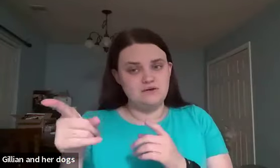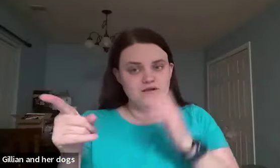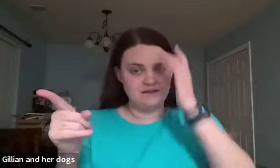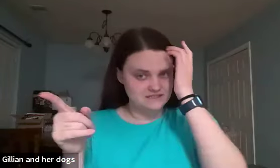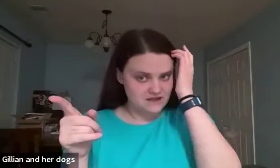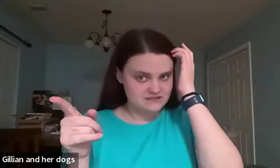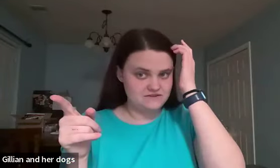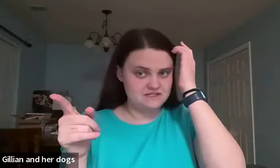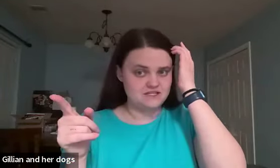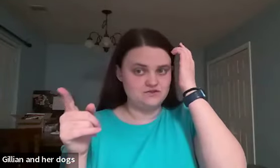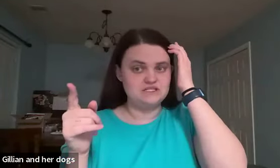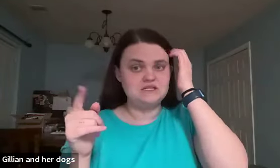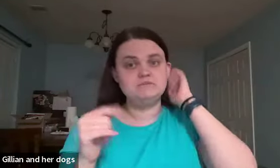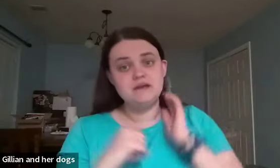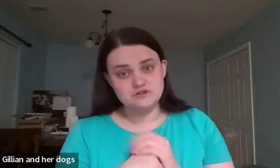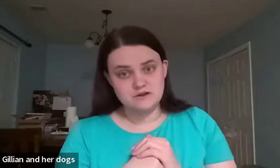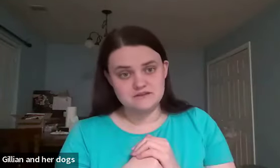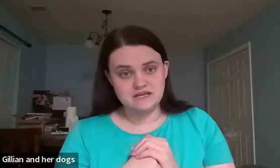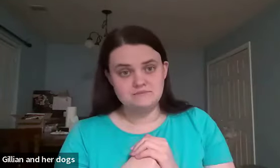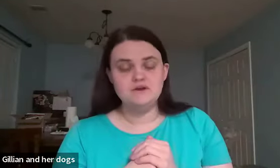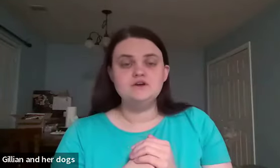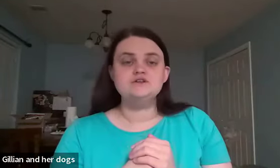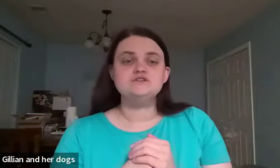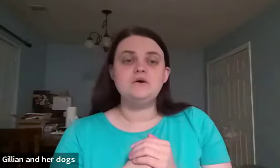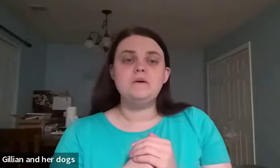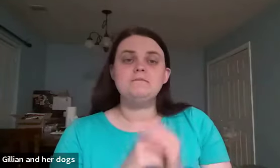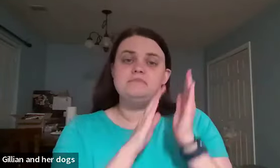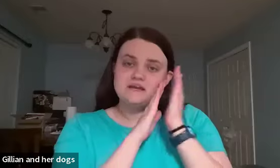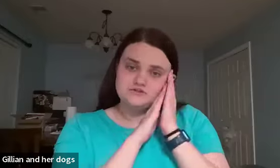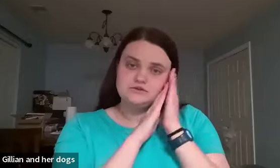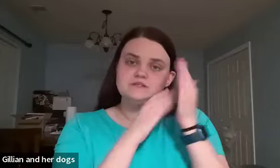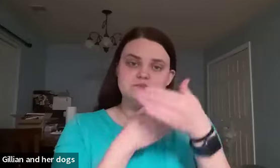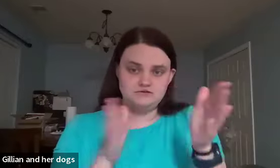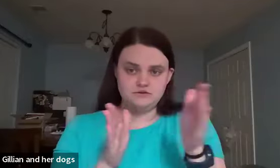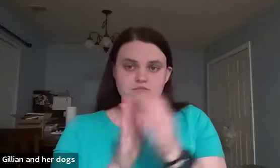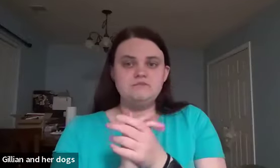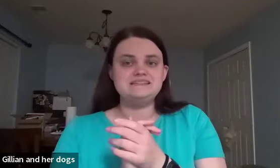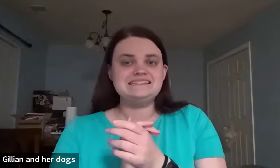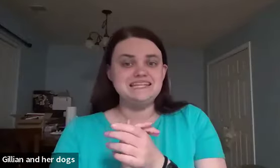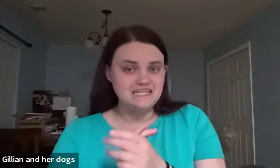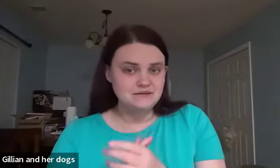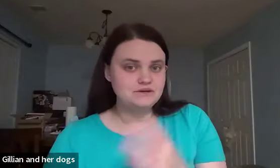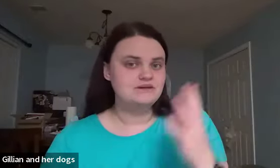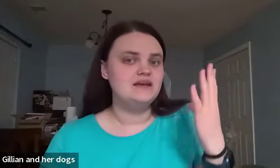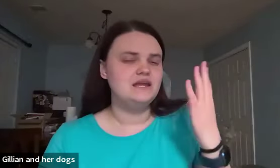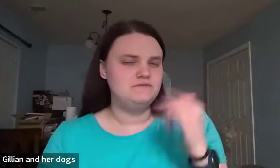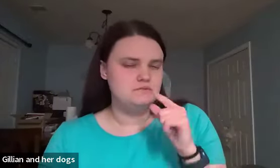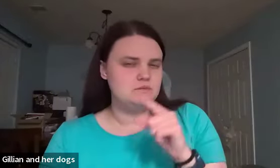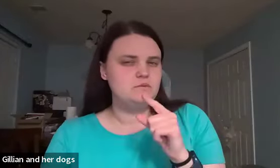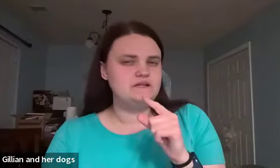So Alexis asked if the signs for sleep and bedroom are the same. So bedroom is bedroom, but sleep, if you remember when